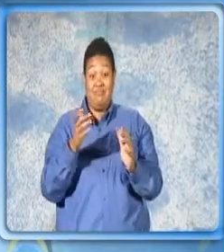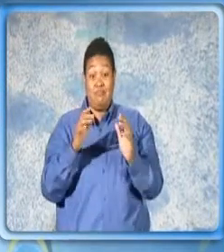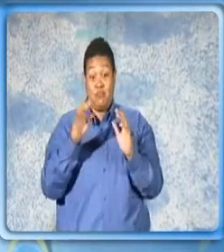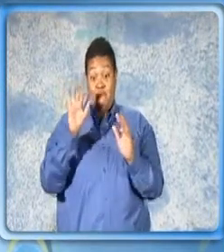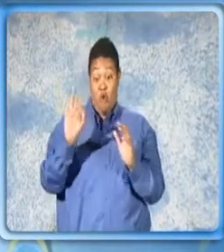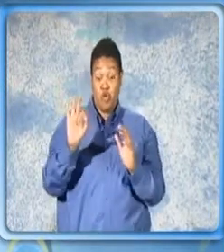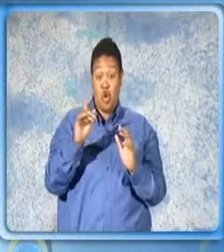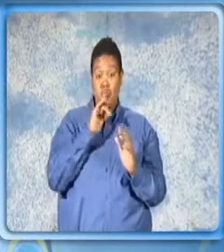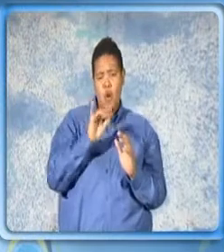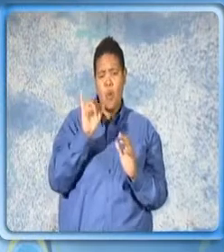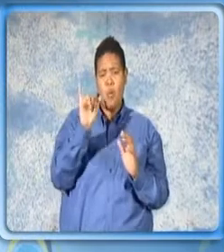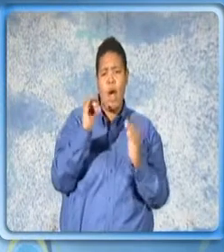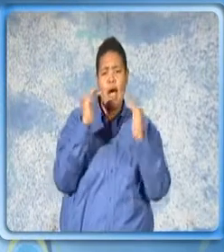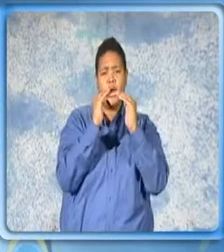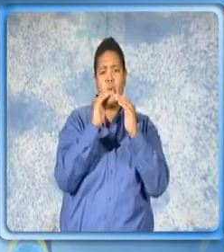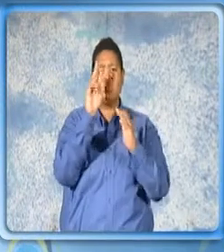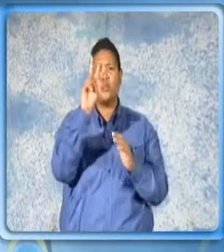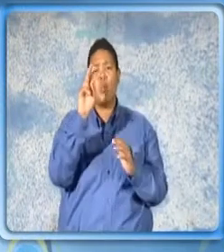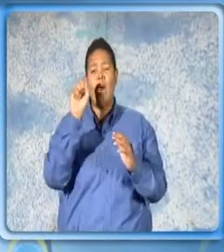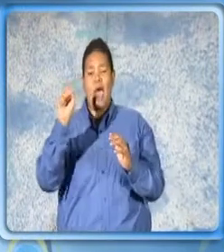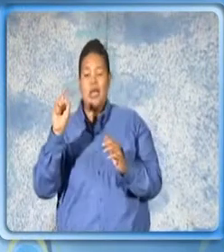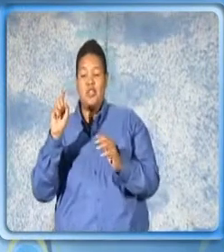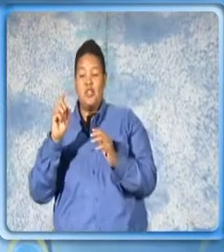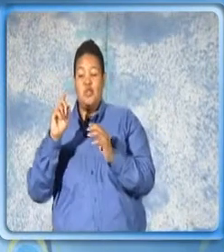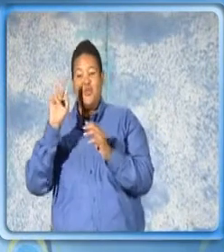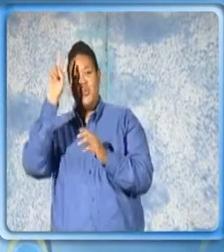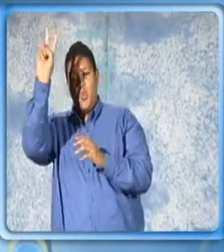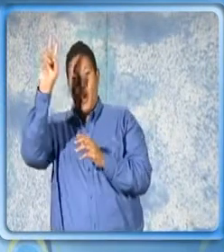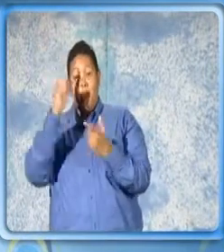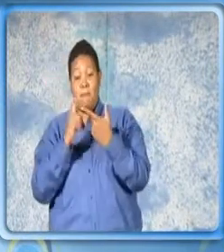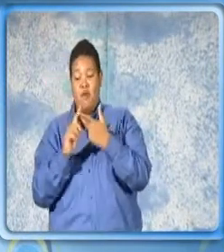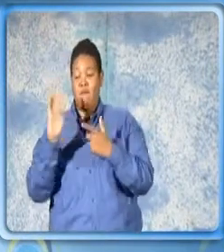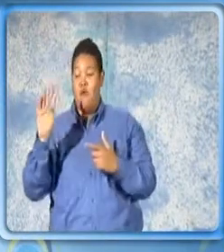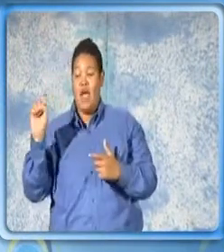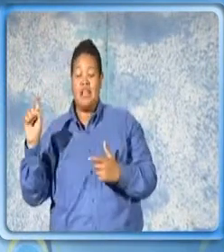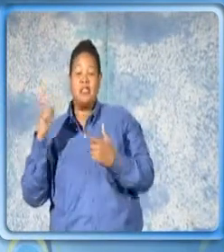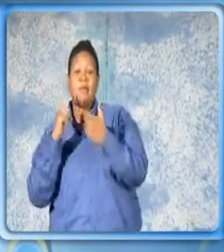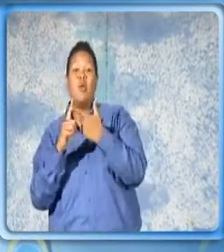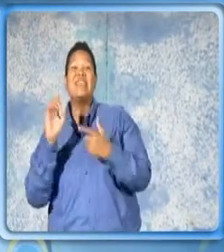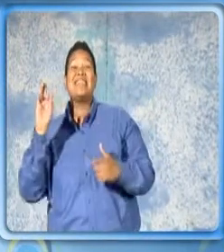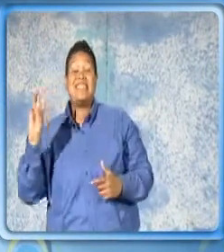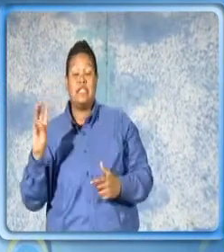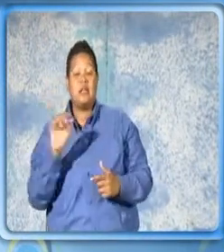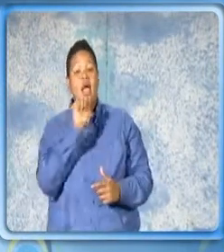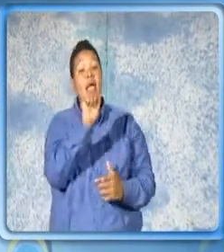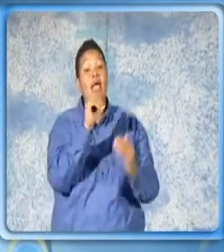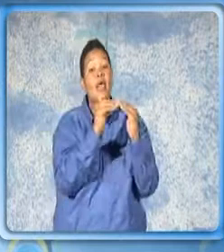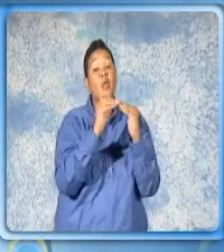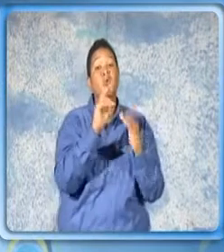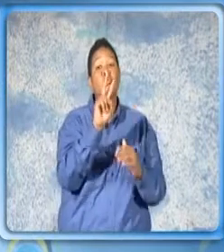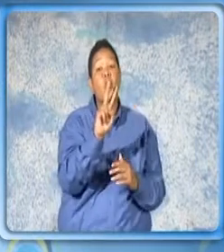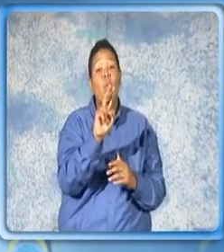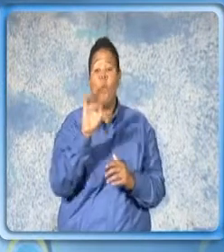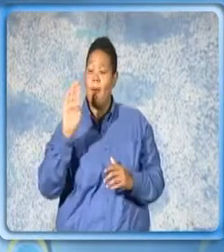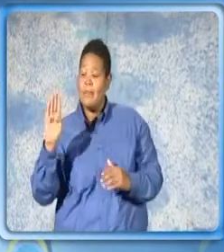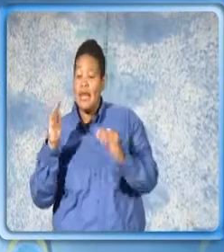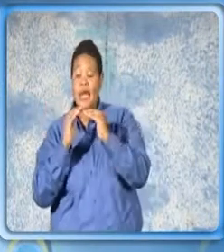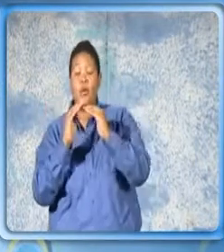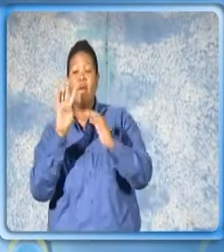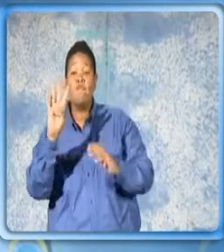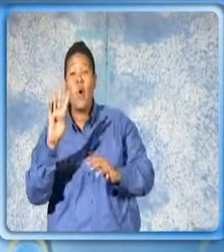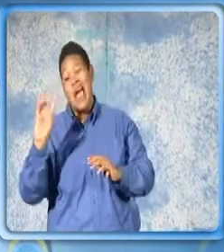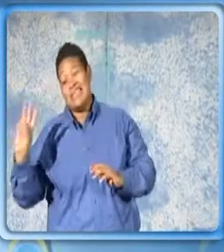y equals 2x squared plus 4x plus 6, where a equals 2, b equals 4, and c equals